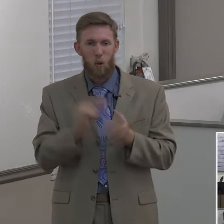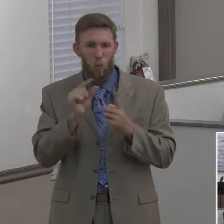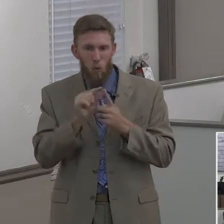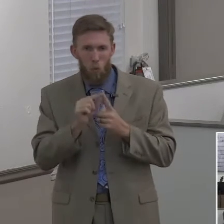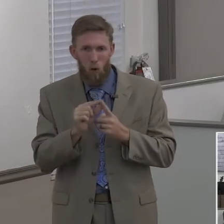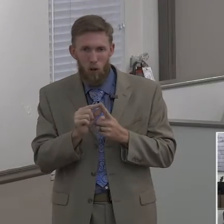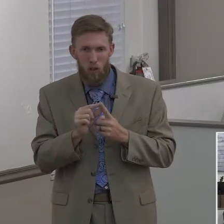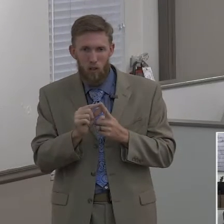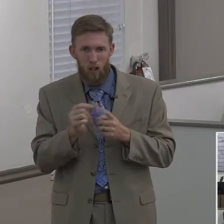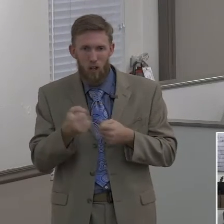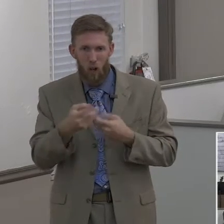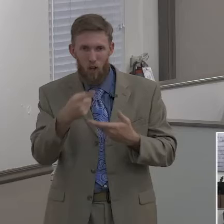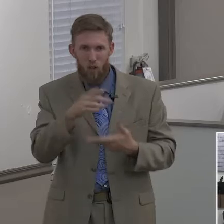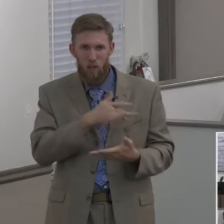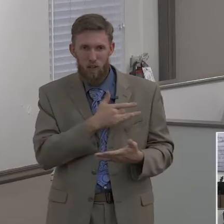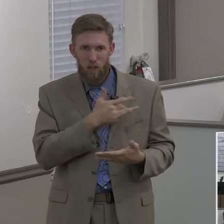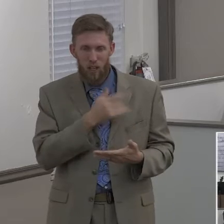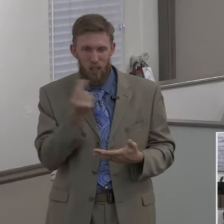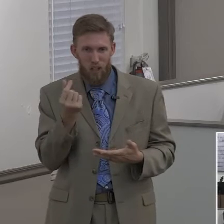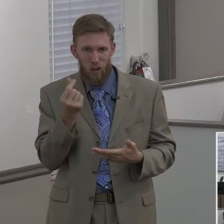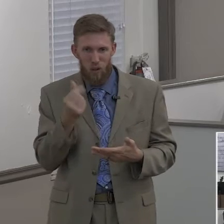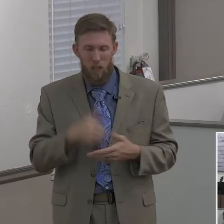it?